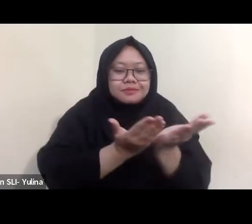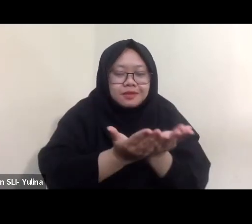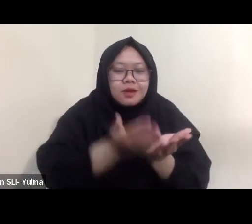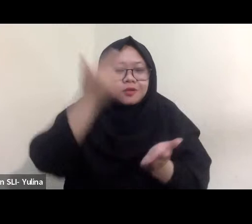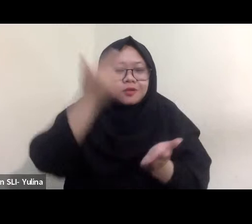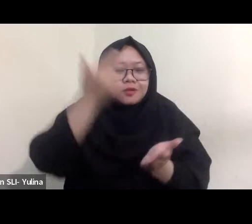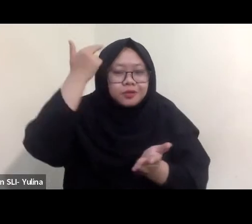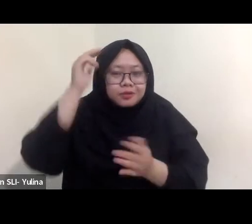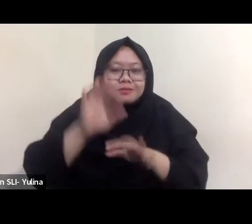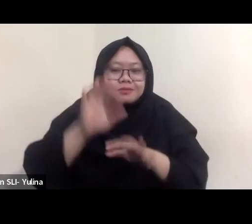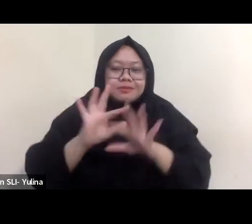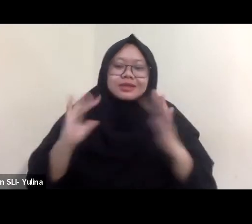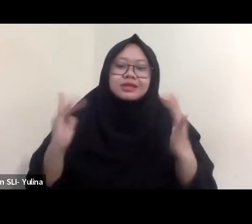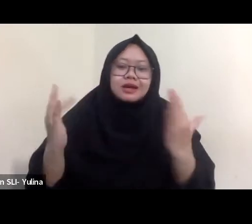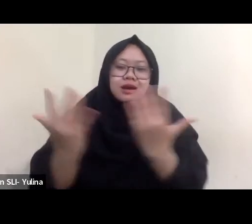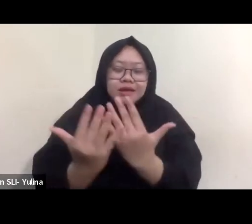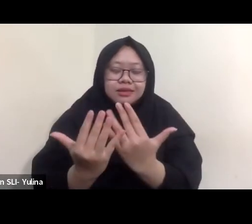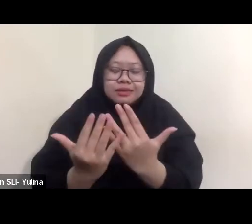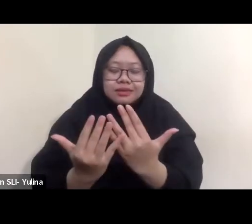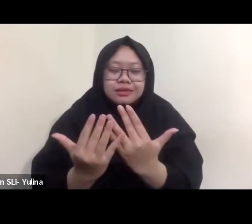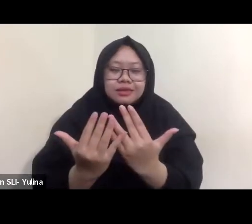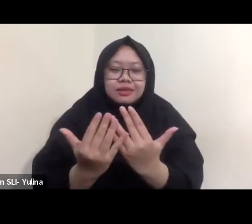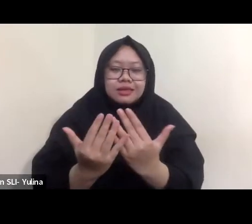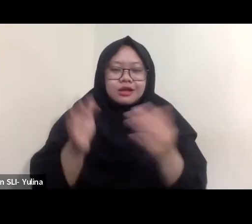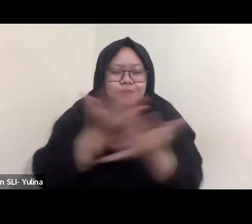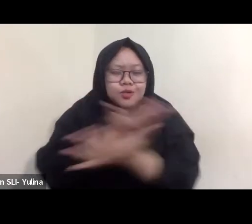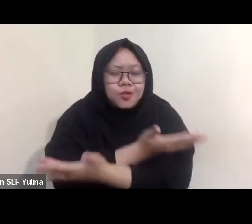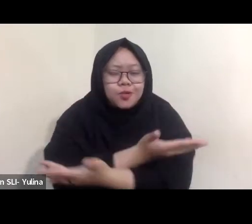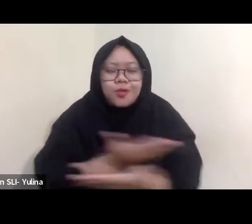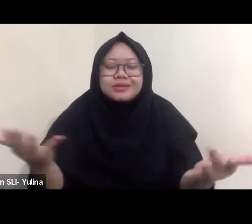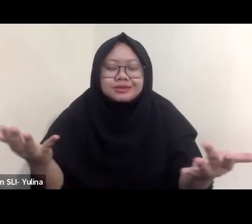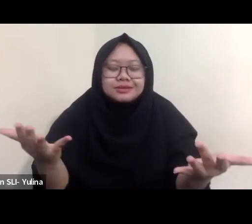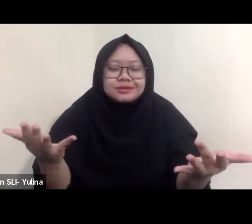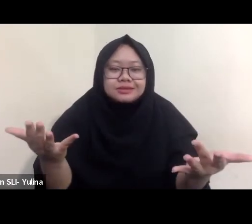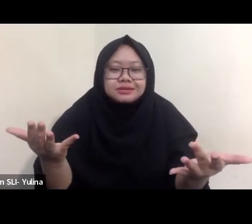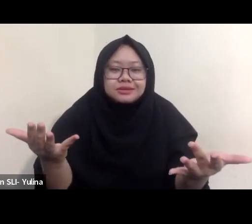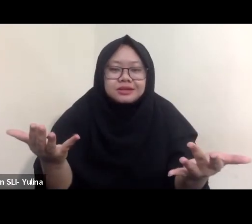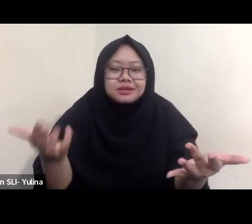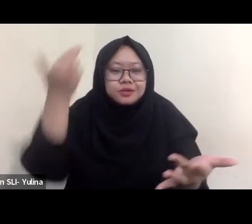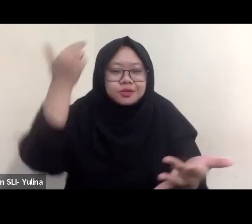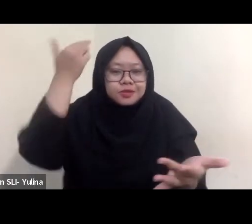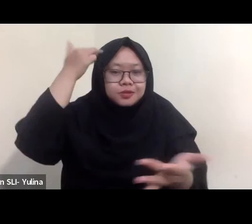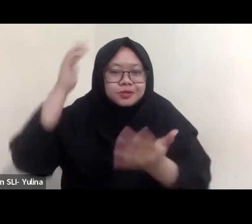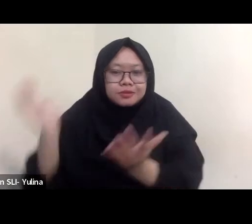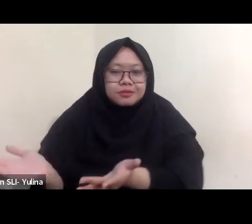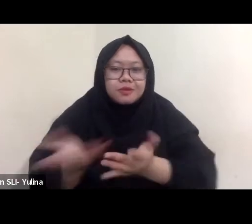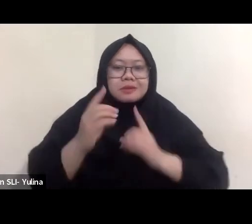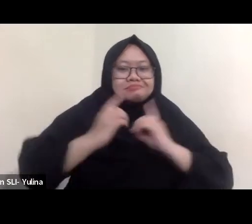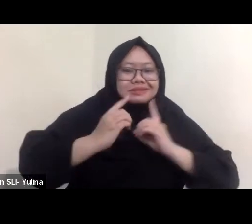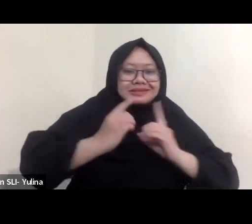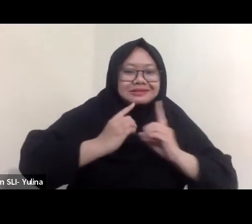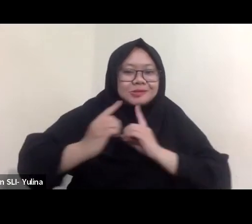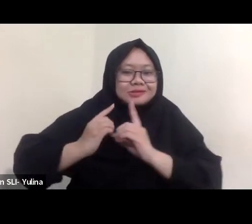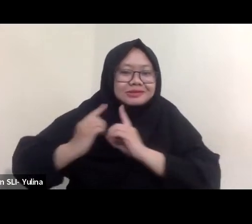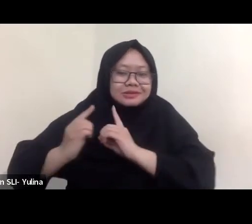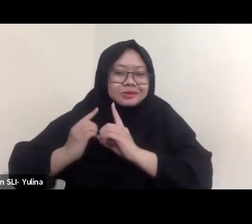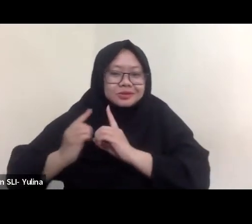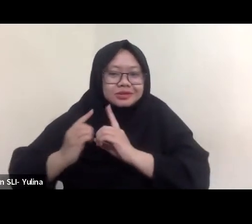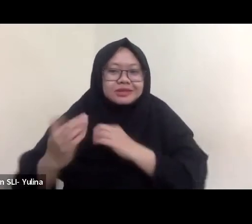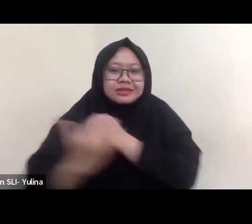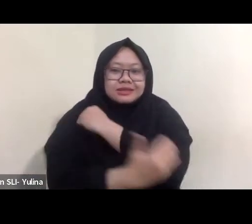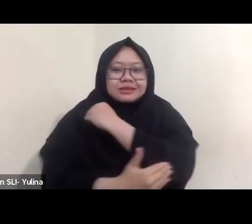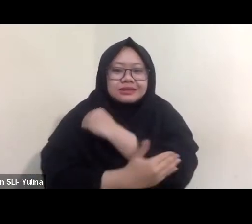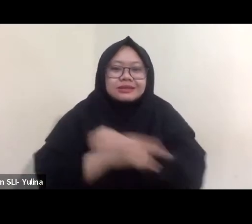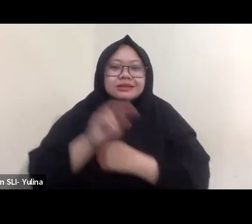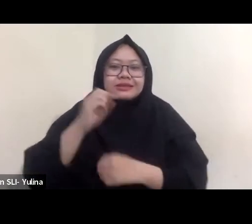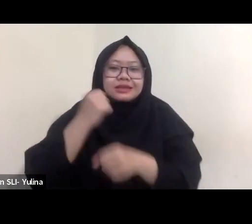worldwide to bring forth the political dialogue with leaders in G20 countries. Under C20,